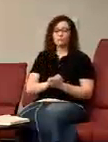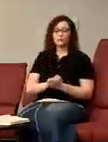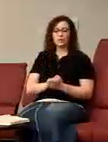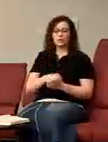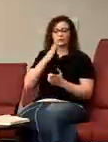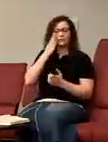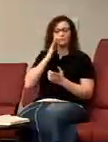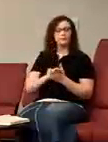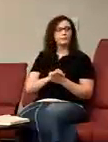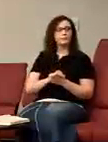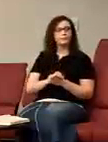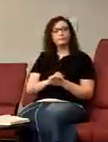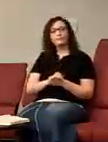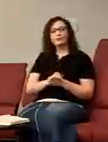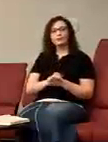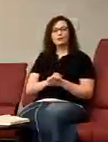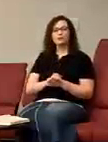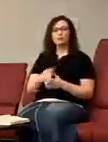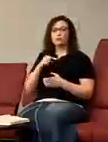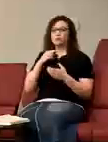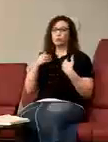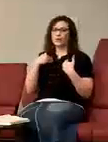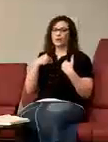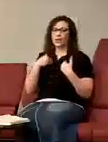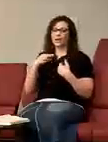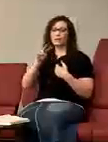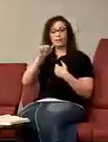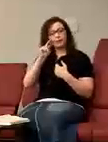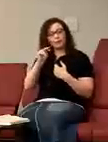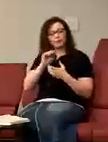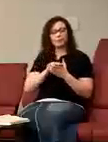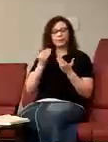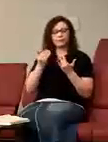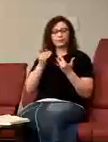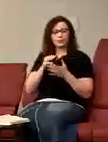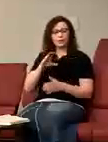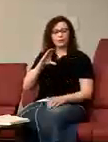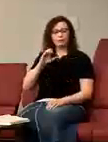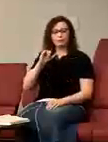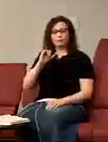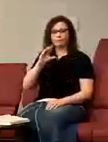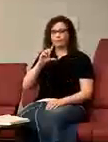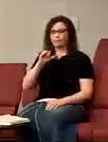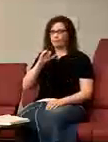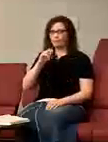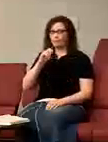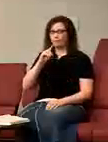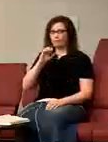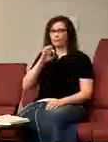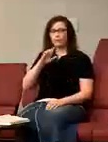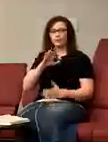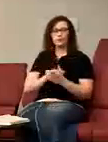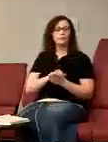We had a big van with a 460 in it. So we got this little four-cylinder. It doesn't seem to run that good, but I mean, that's a lot of difference in